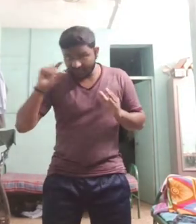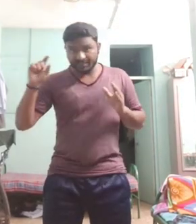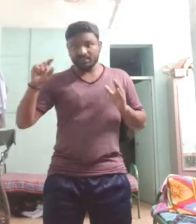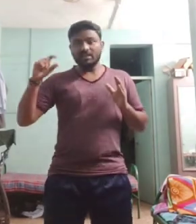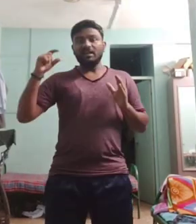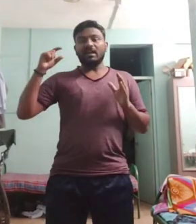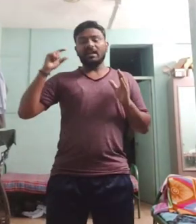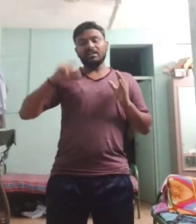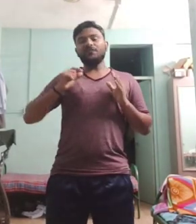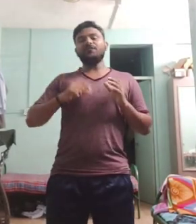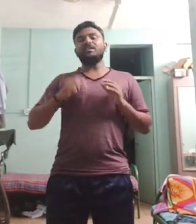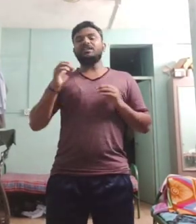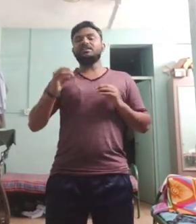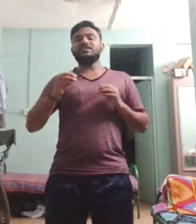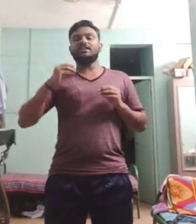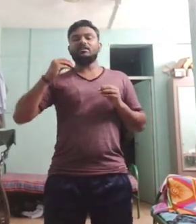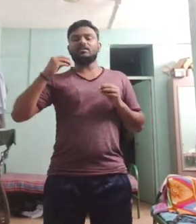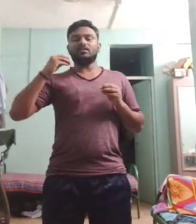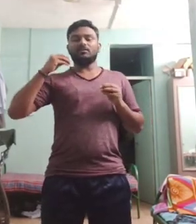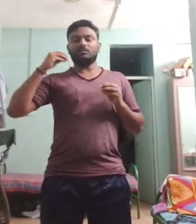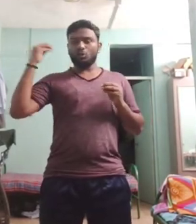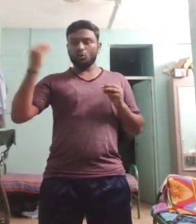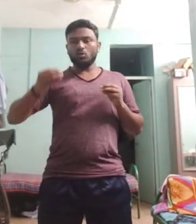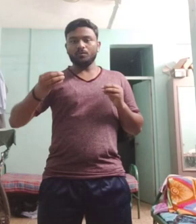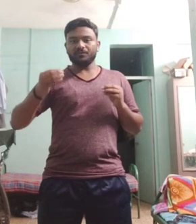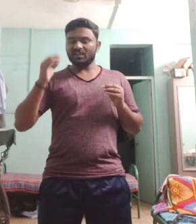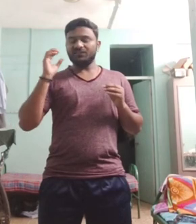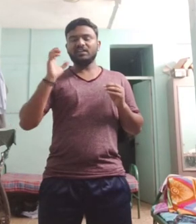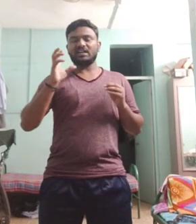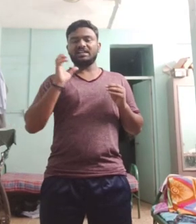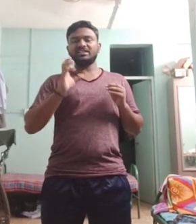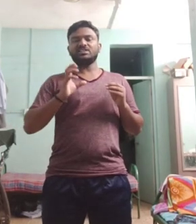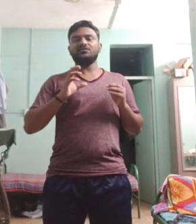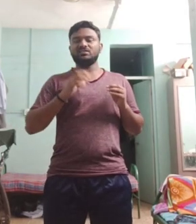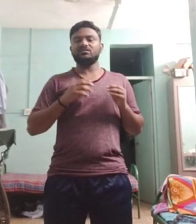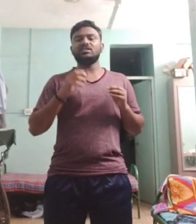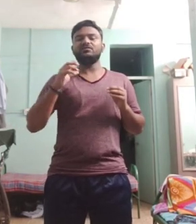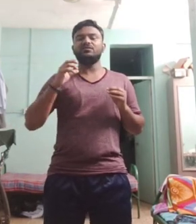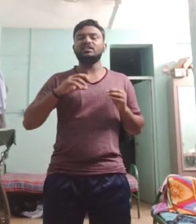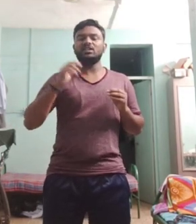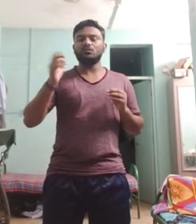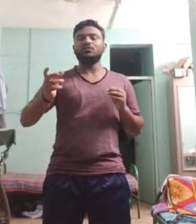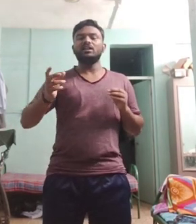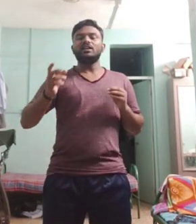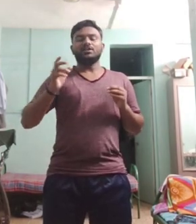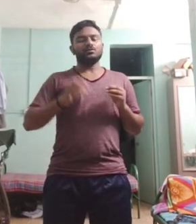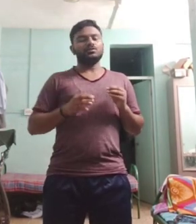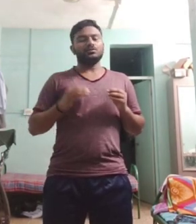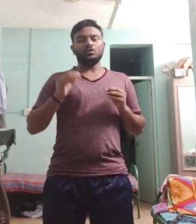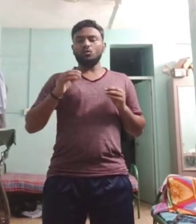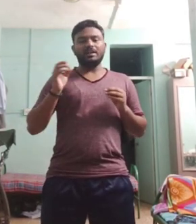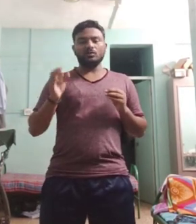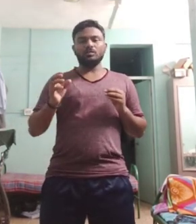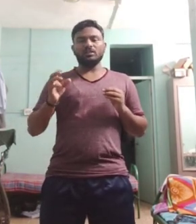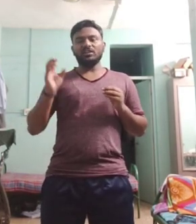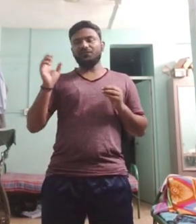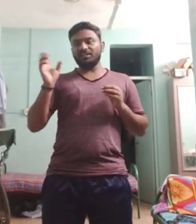line. And if it is get true, if the condition which we will give to do while loop, if it is